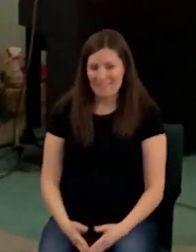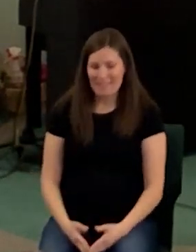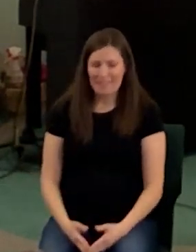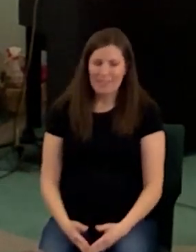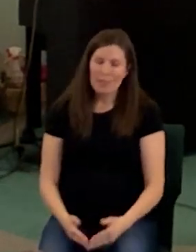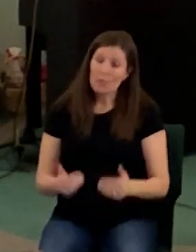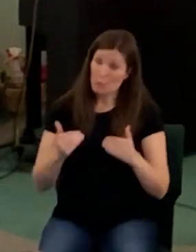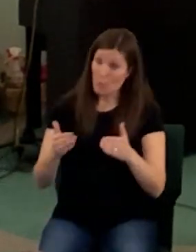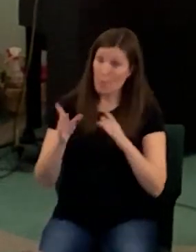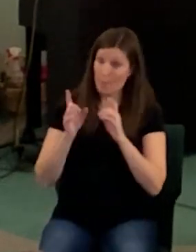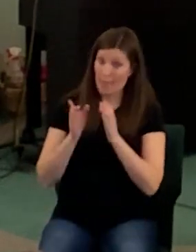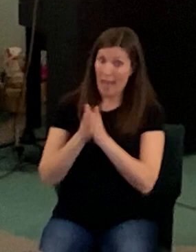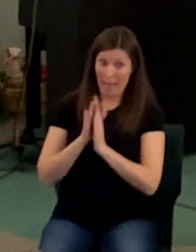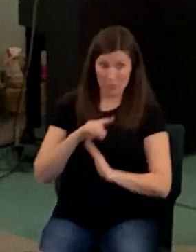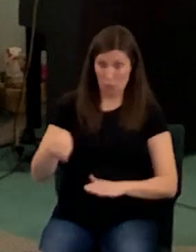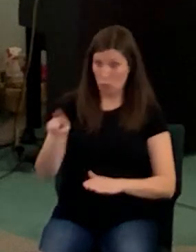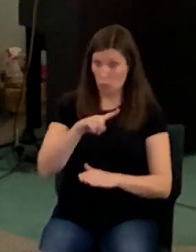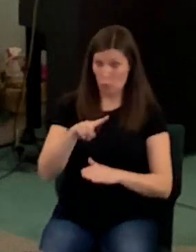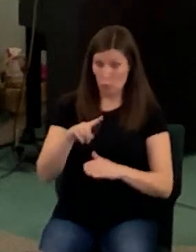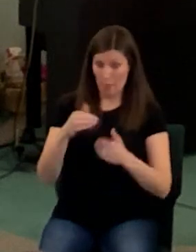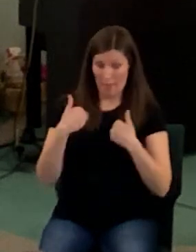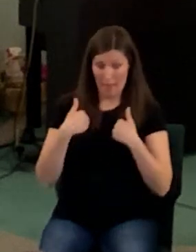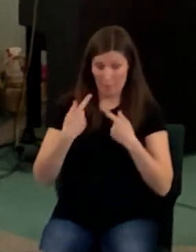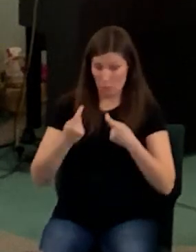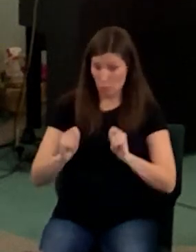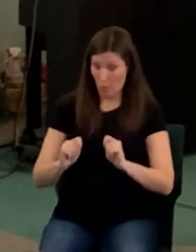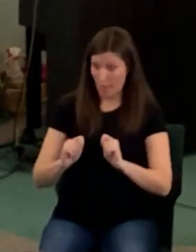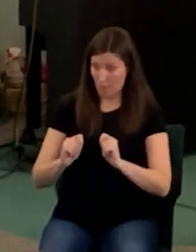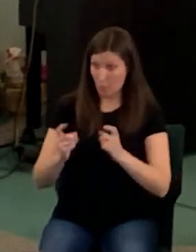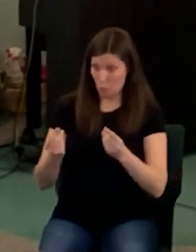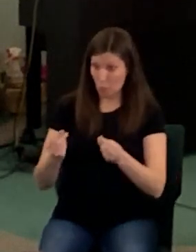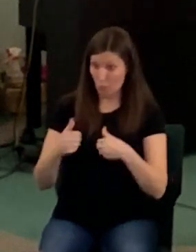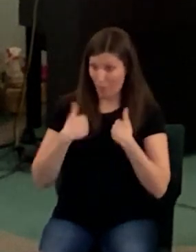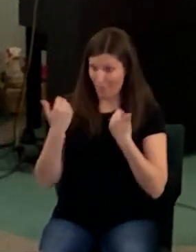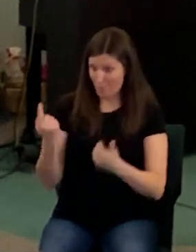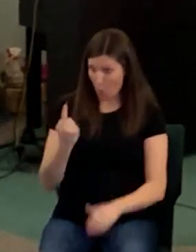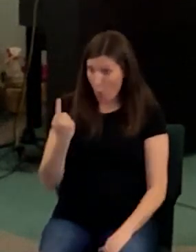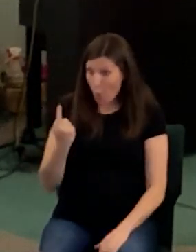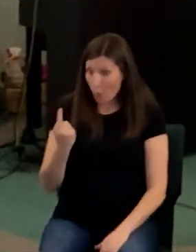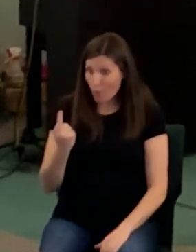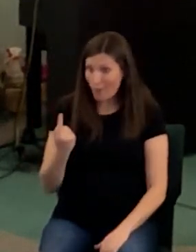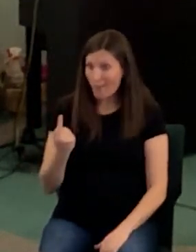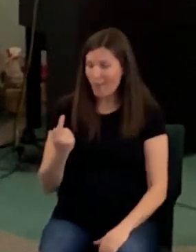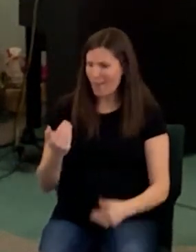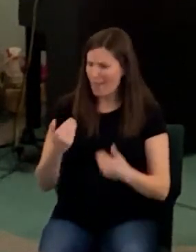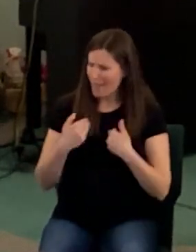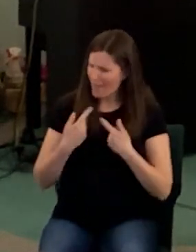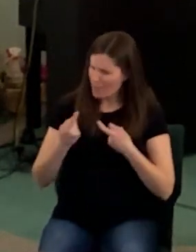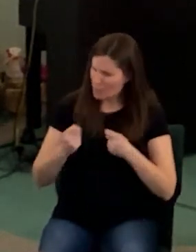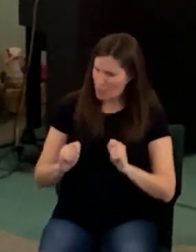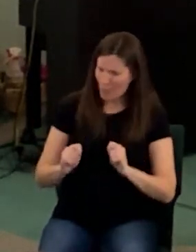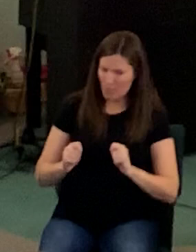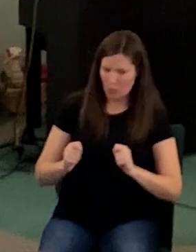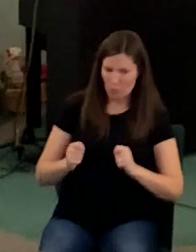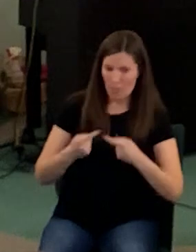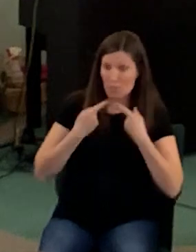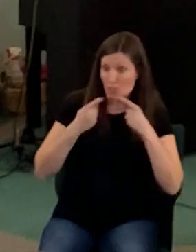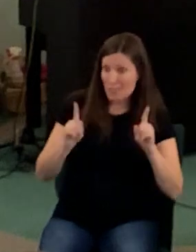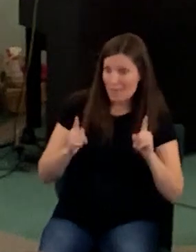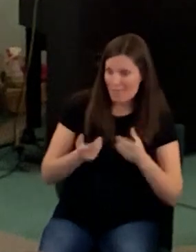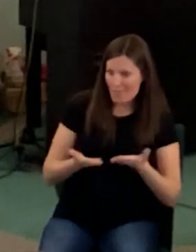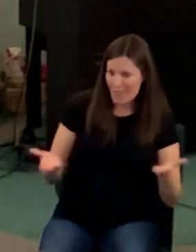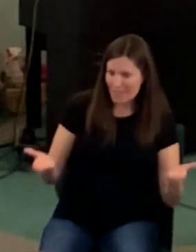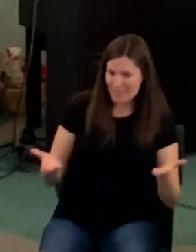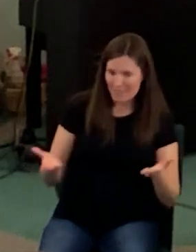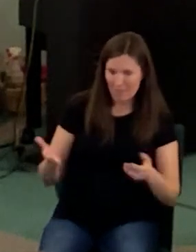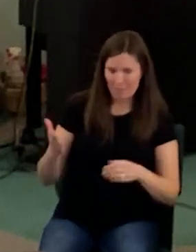So let me ask you, have you ever tried to go at life alone? Have you tried to do and achieve significant things